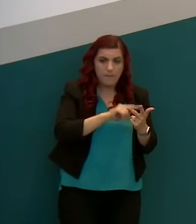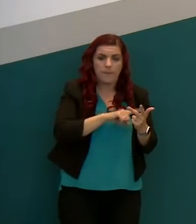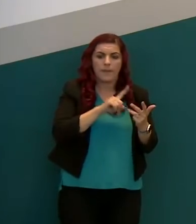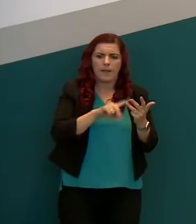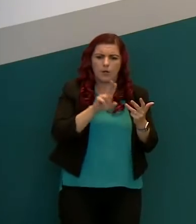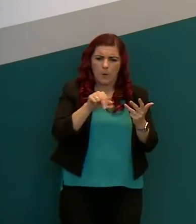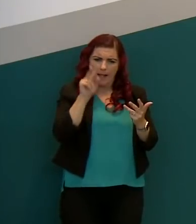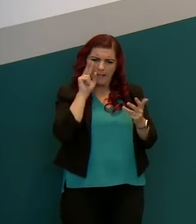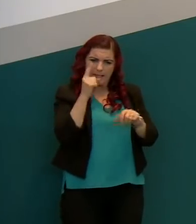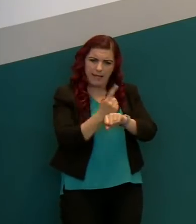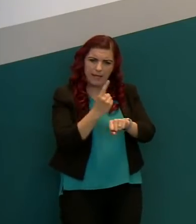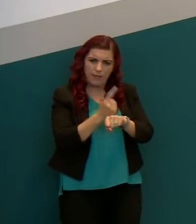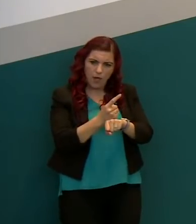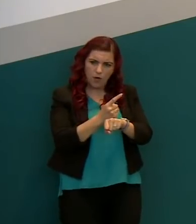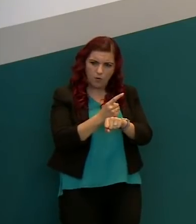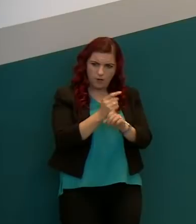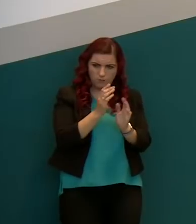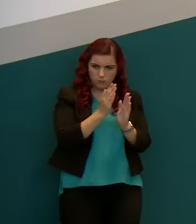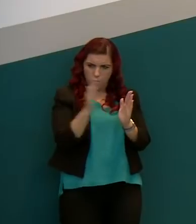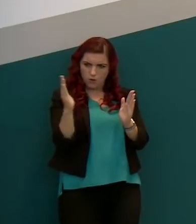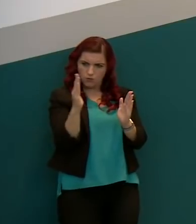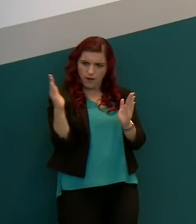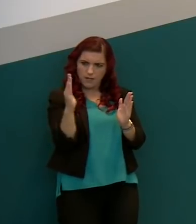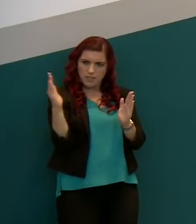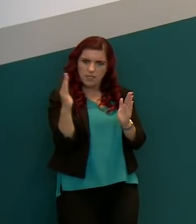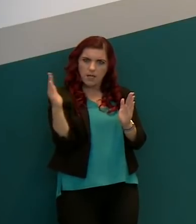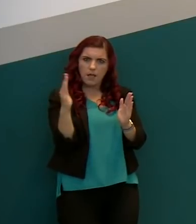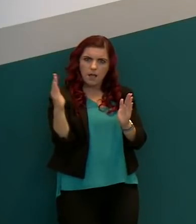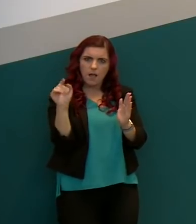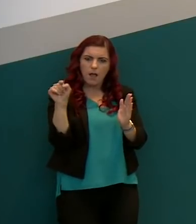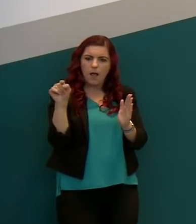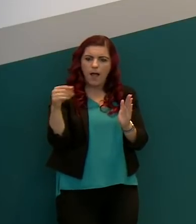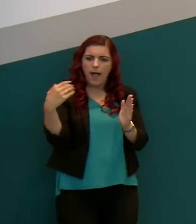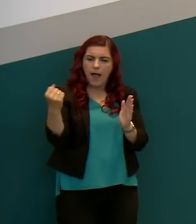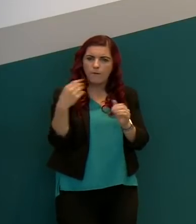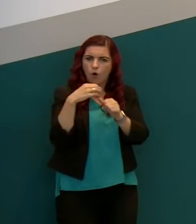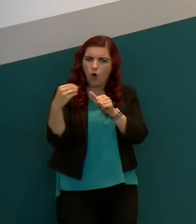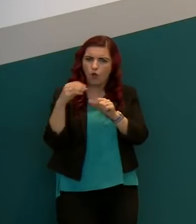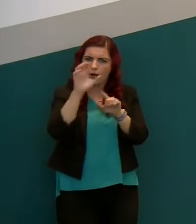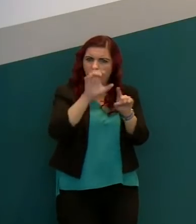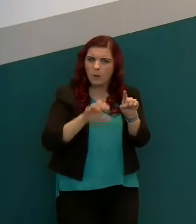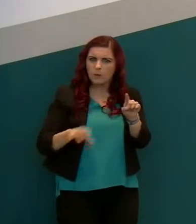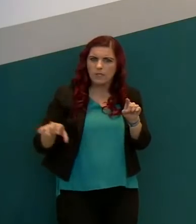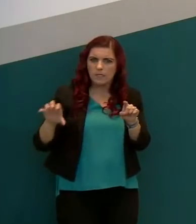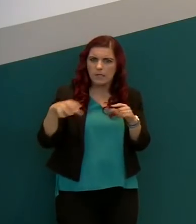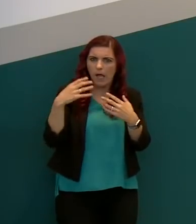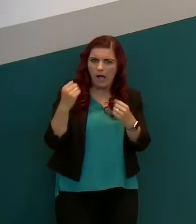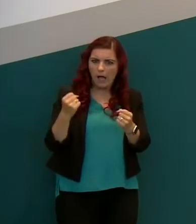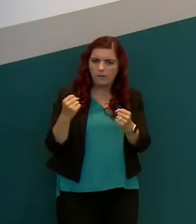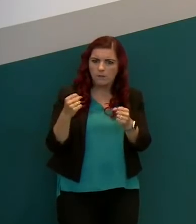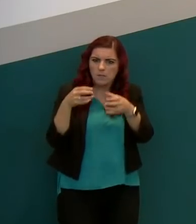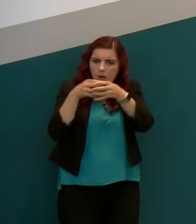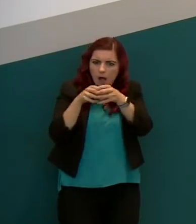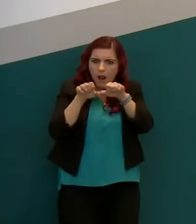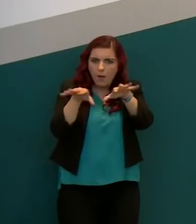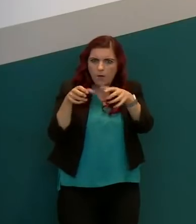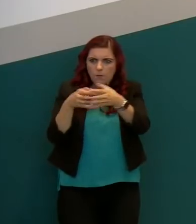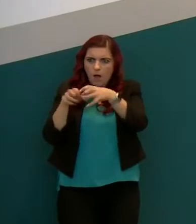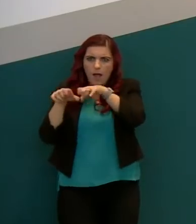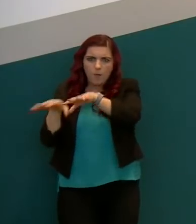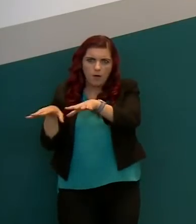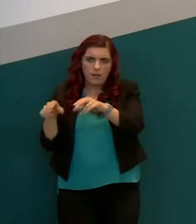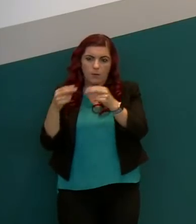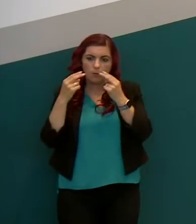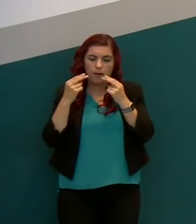also see, that's towards the right-hand side of the chart, that a number of other counties are experiencing smaller outbreaks. So you can